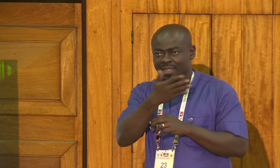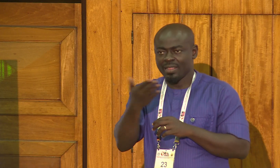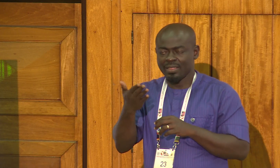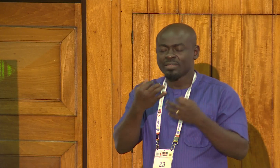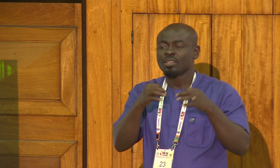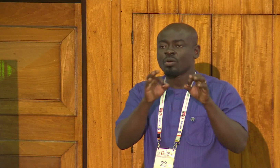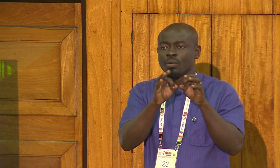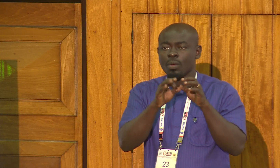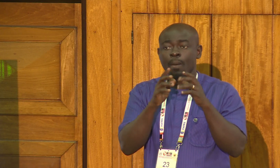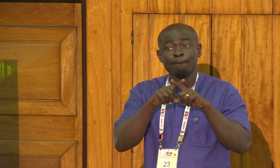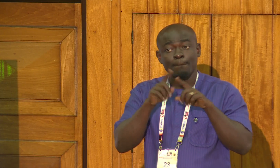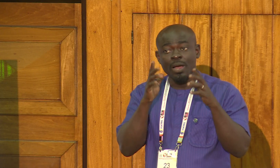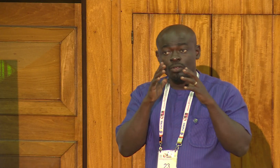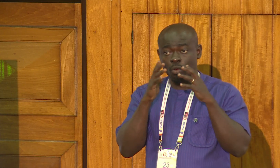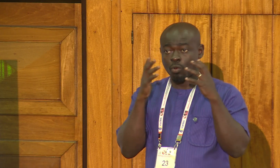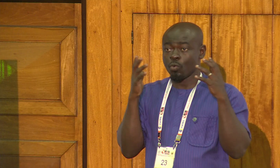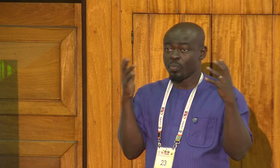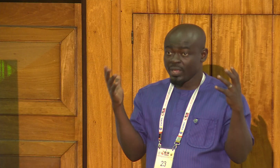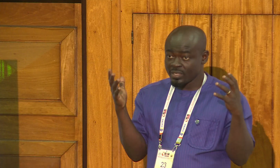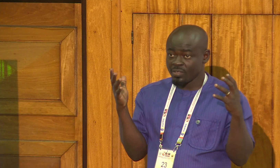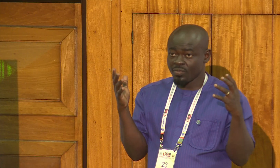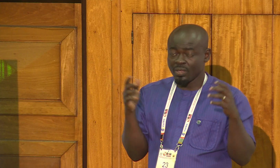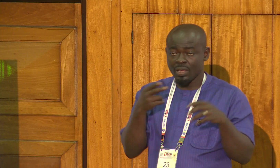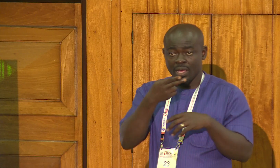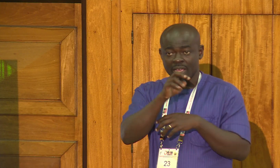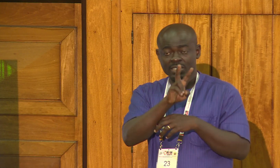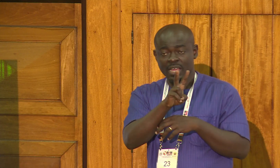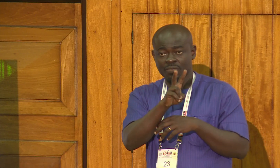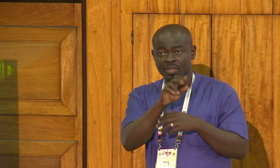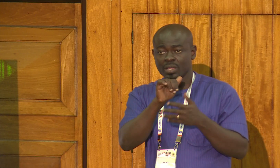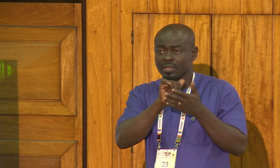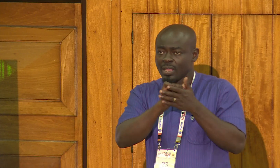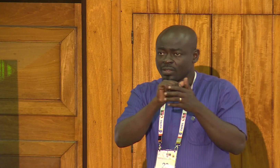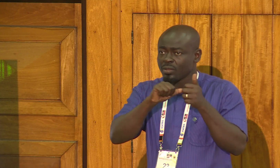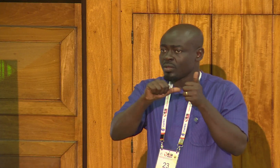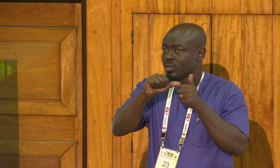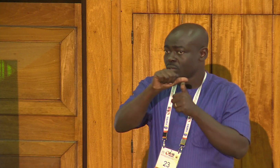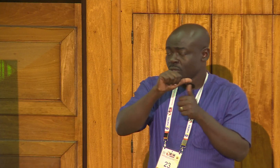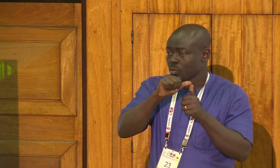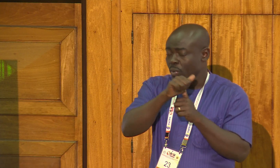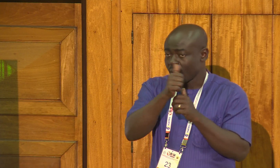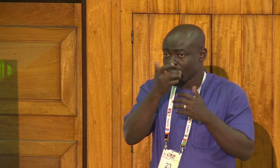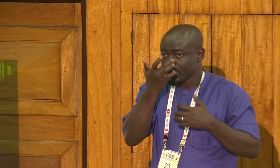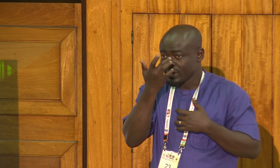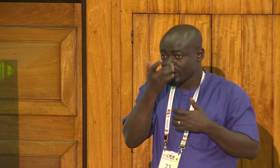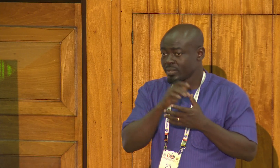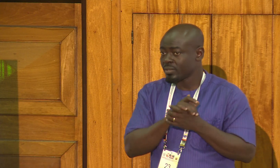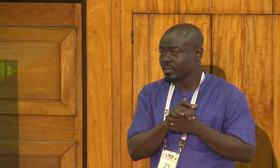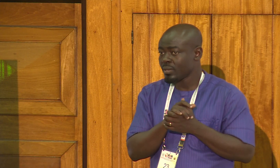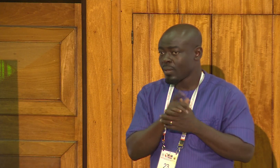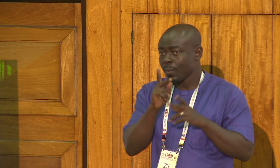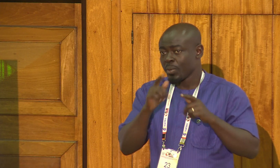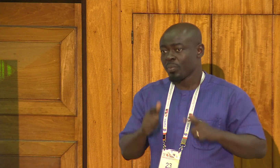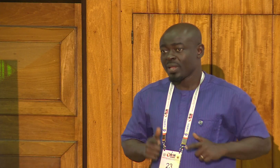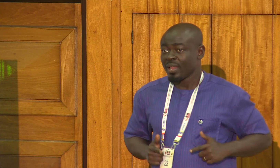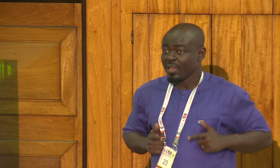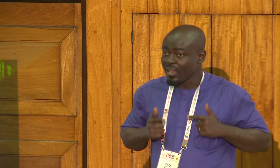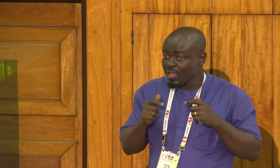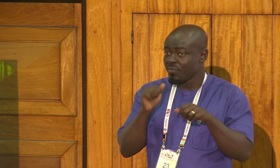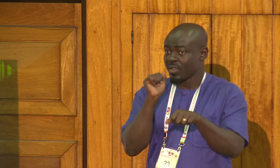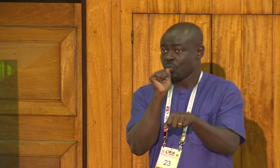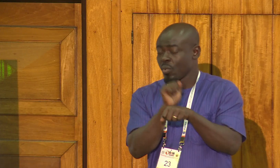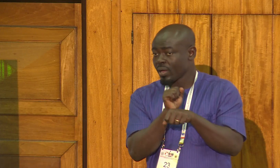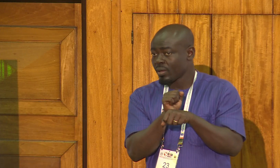But obesity, HIV, which was associated with wasting disease, those that have lived and worked